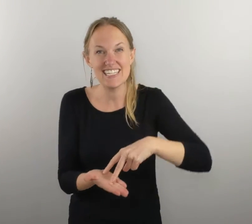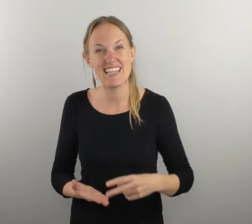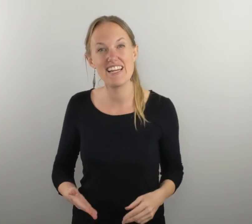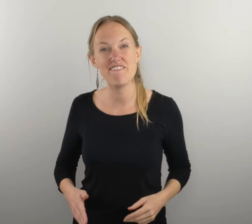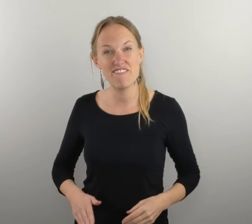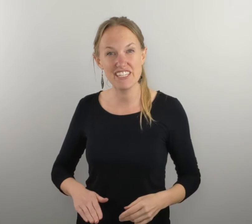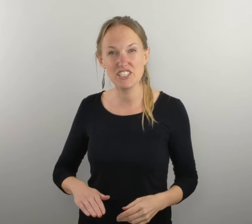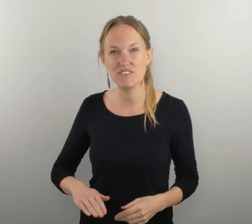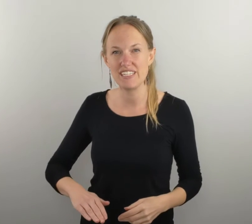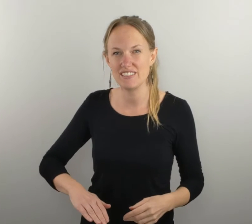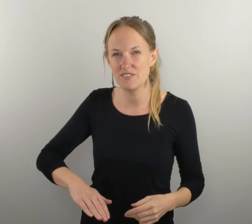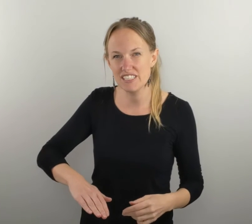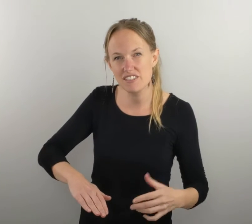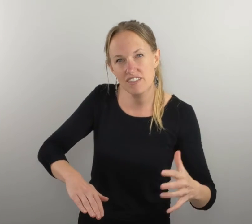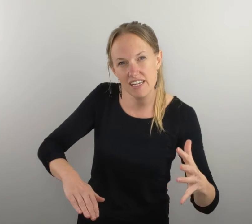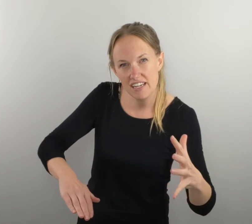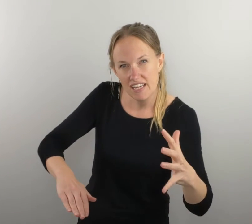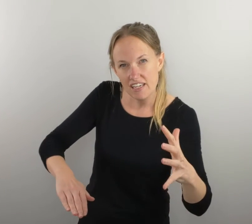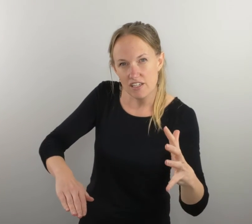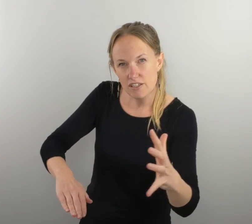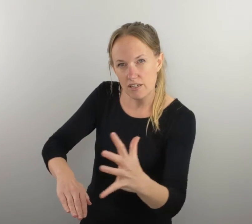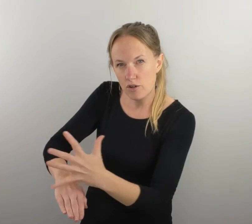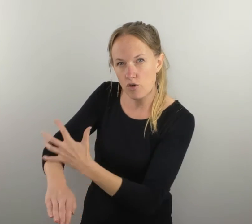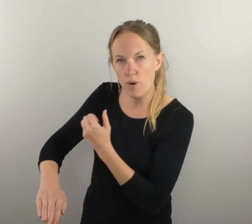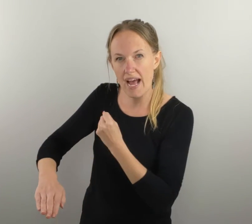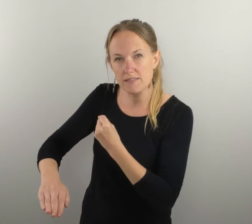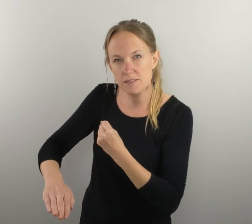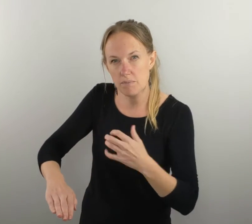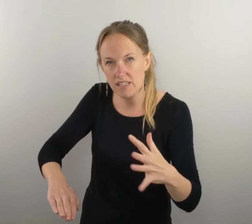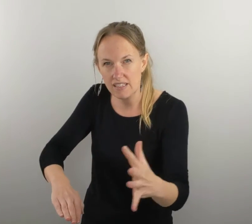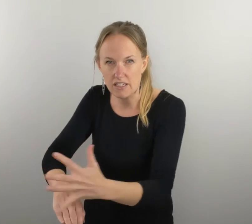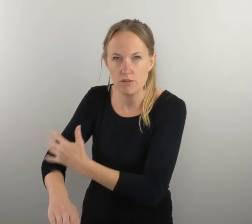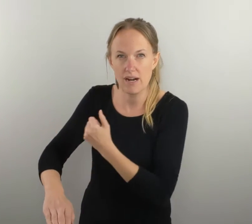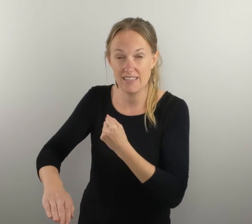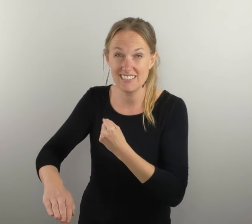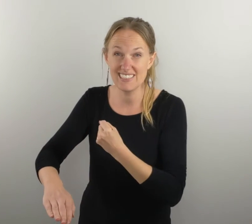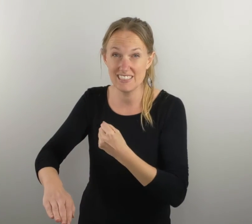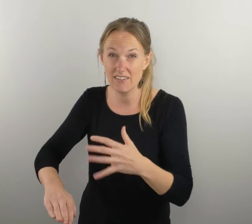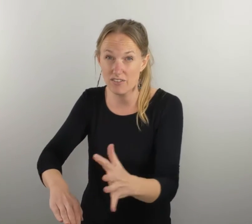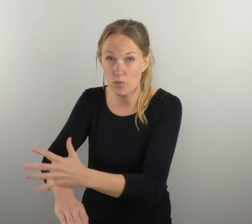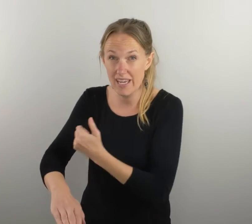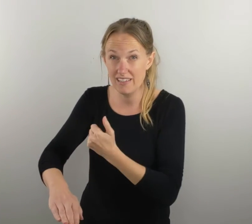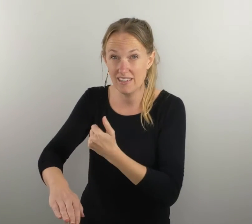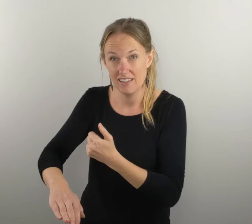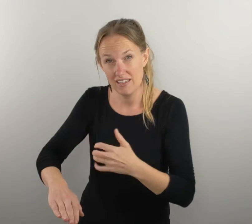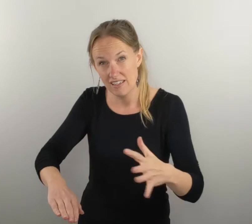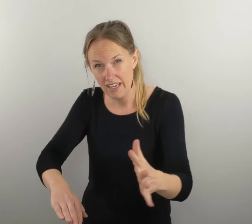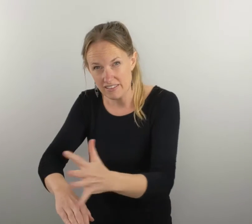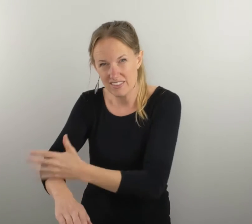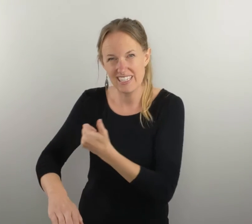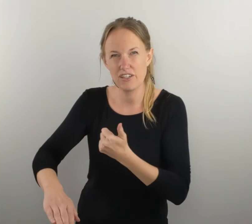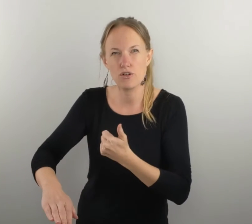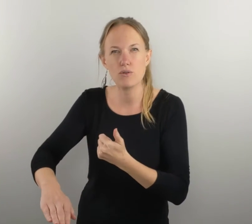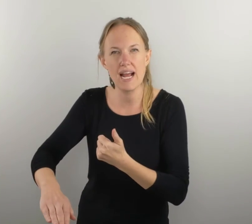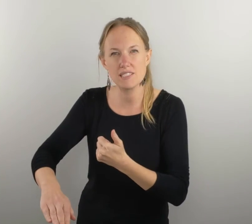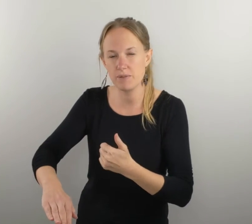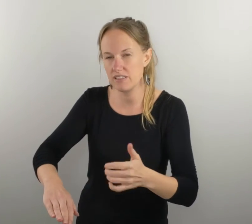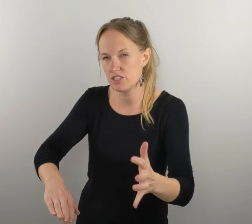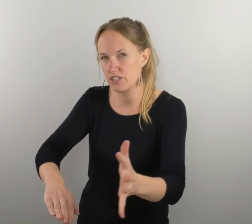then in victory, so victory, you're gonna grasp something like that's the sign for win, okay, so it's like you're grasping the